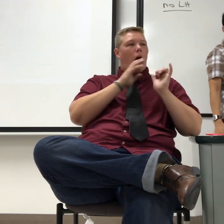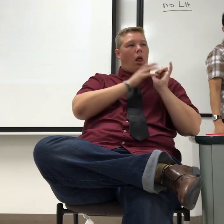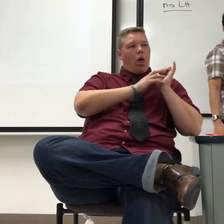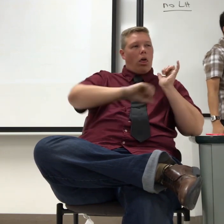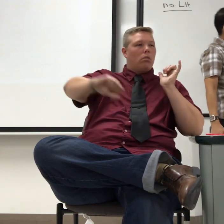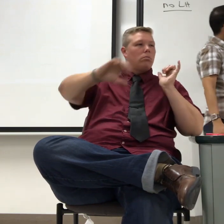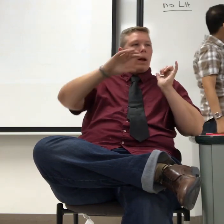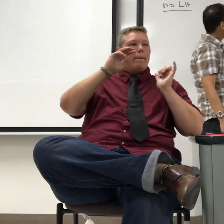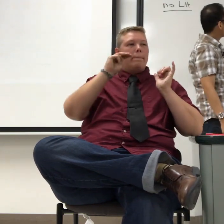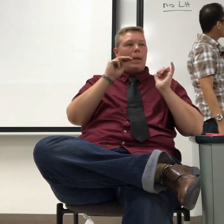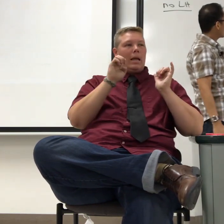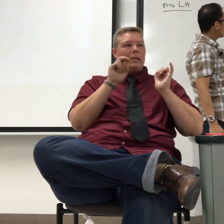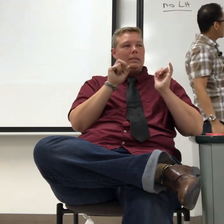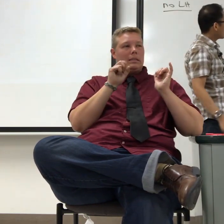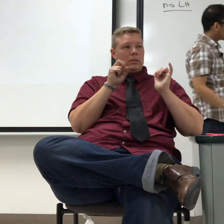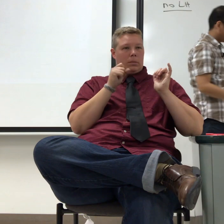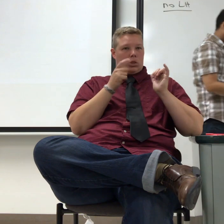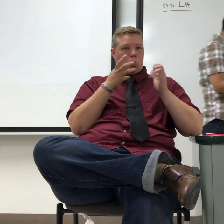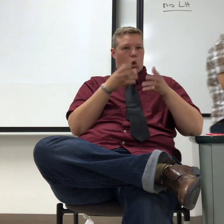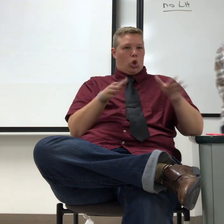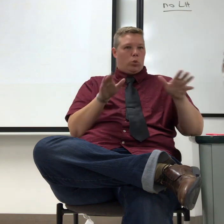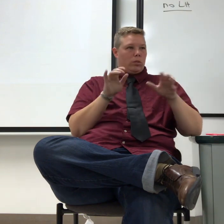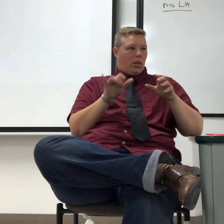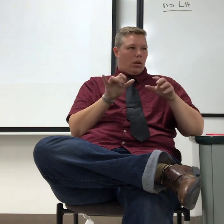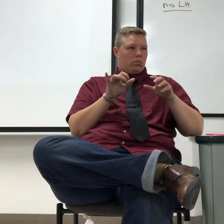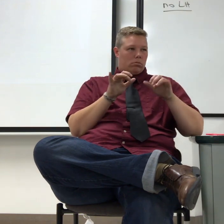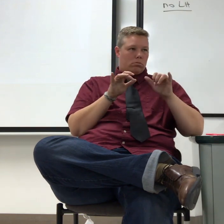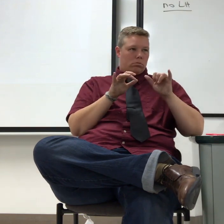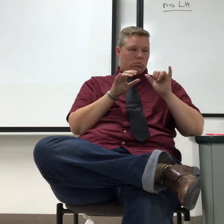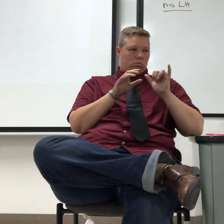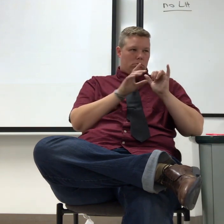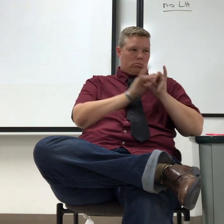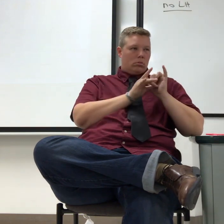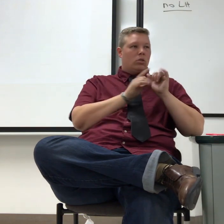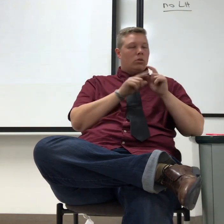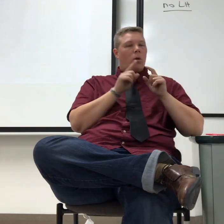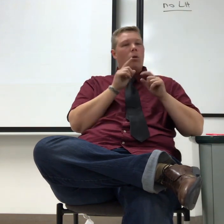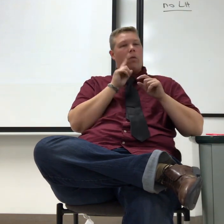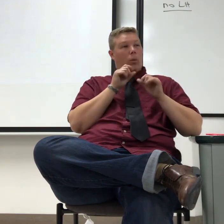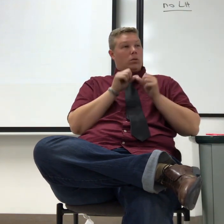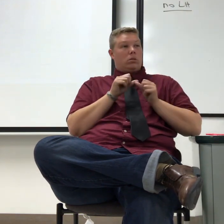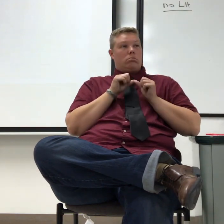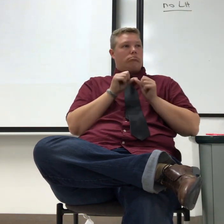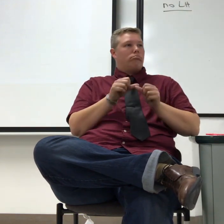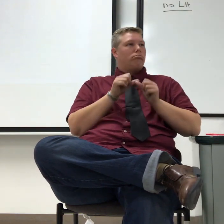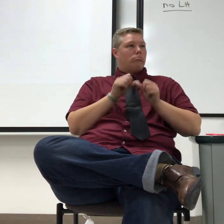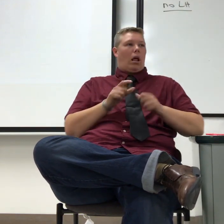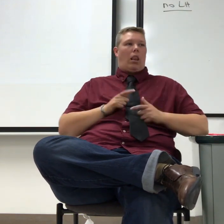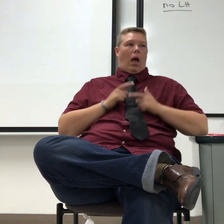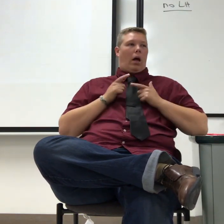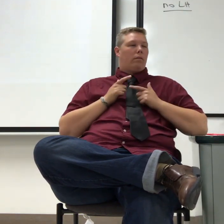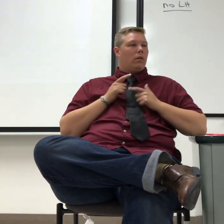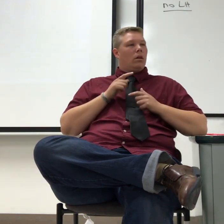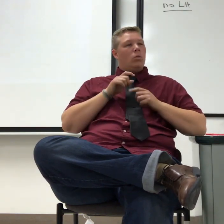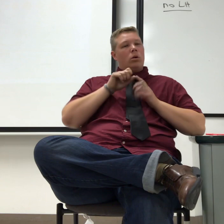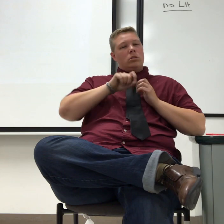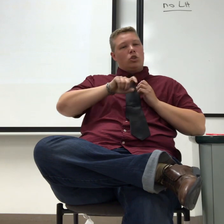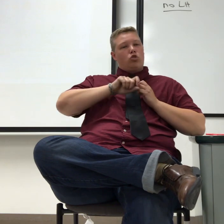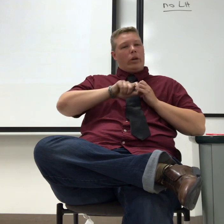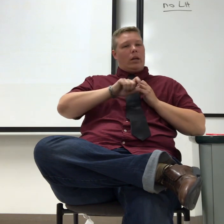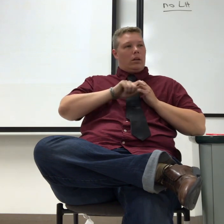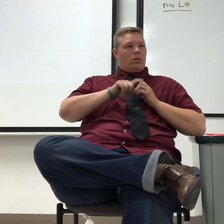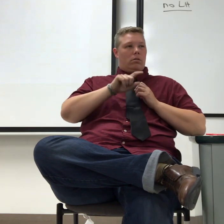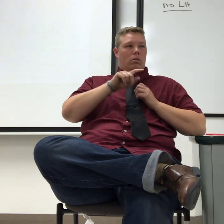right? So, by sustaining corpus luteum, it just stays alive. It will continue to secrete, pump